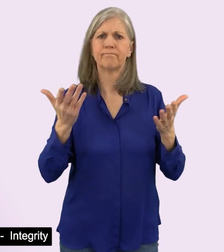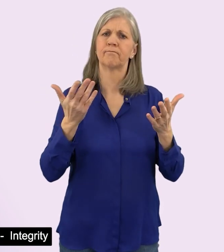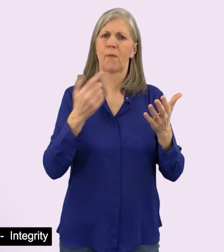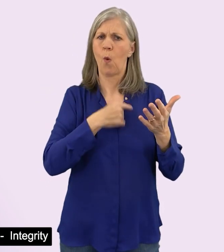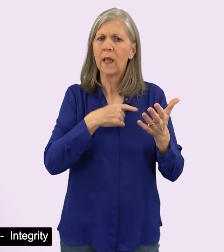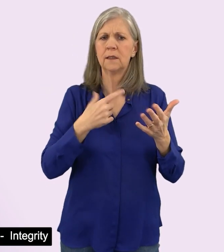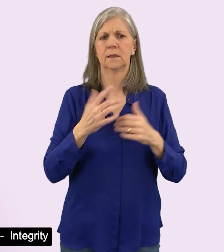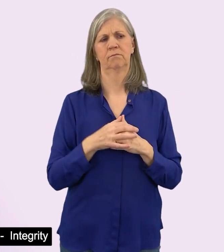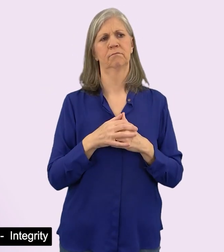integrity,